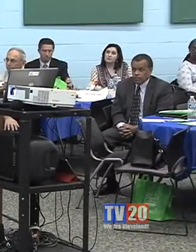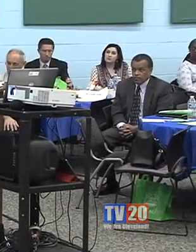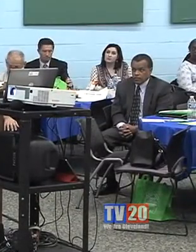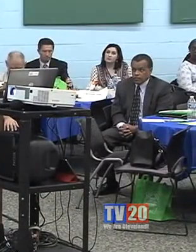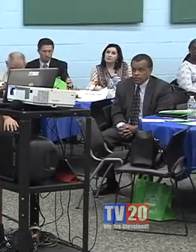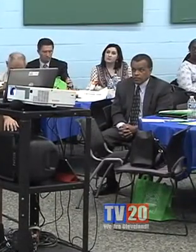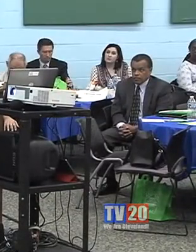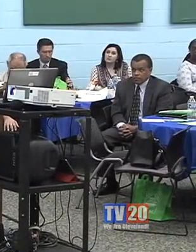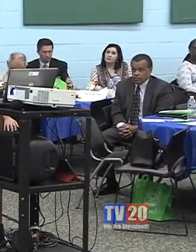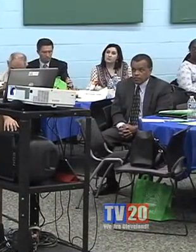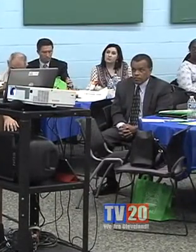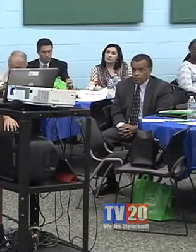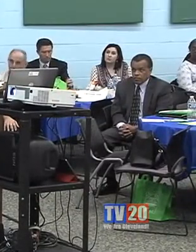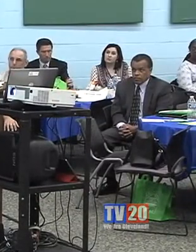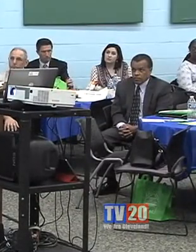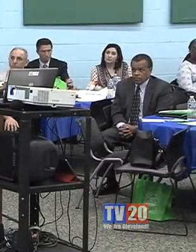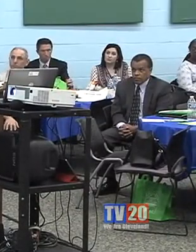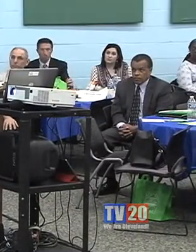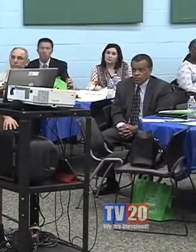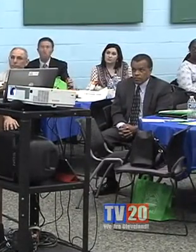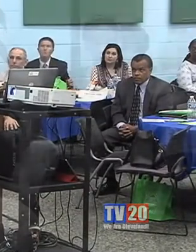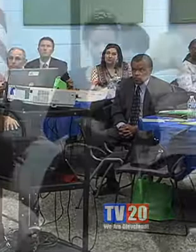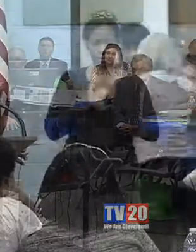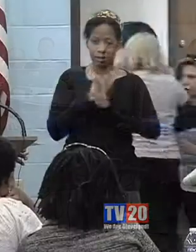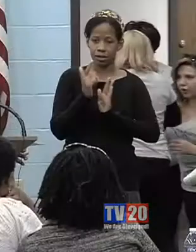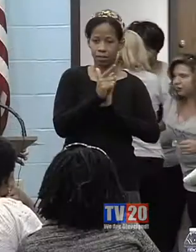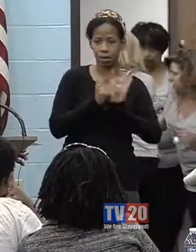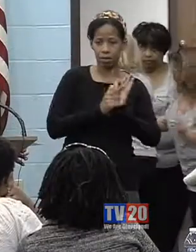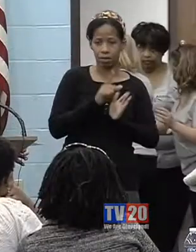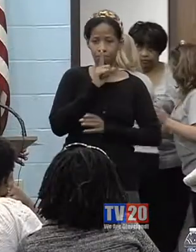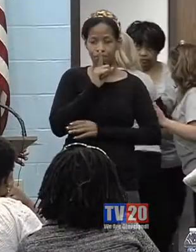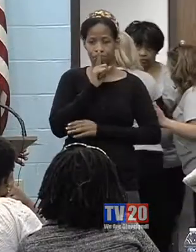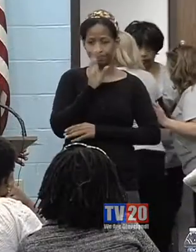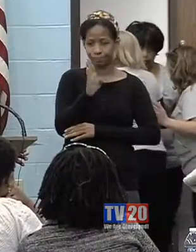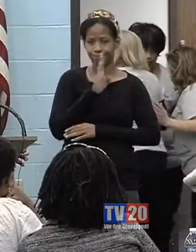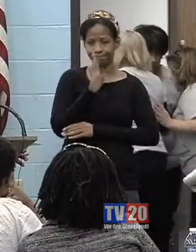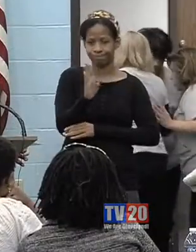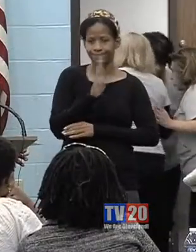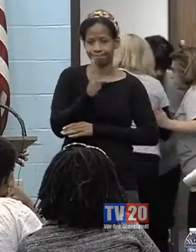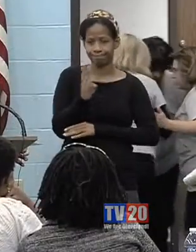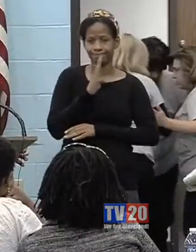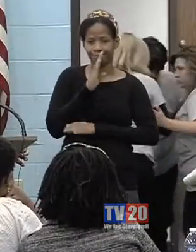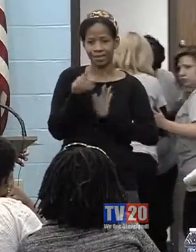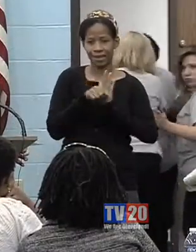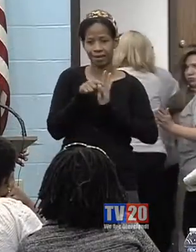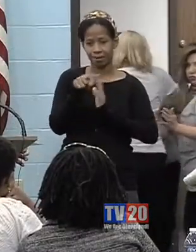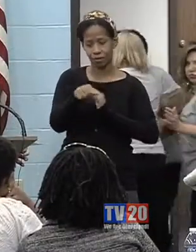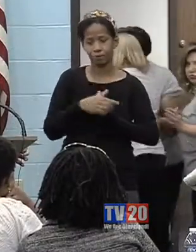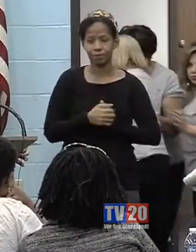any information you share is protected by law and cannot be used against you.